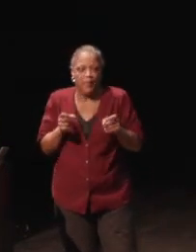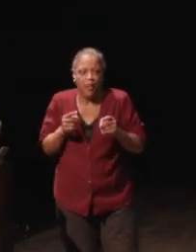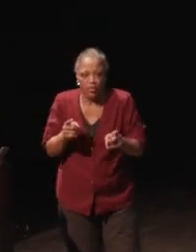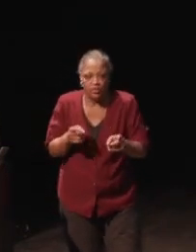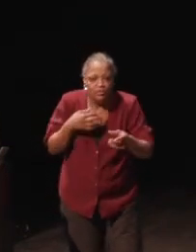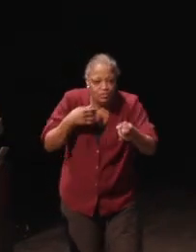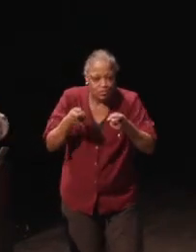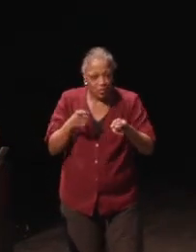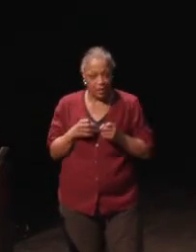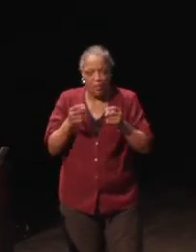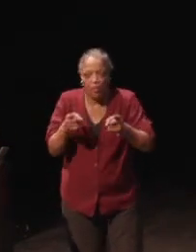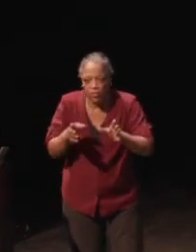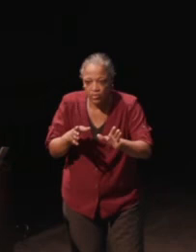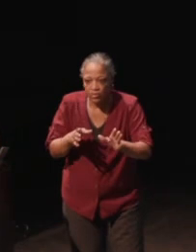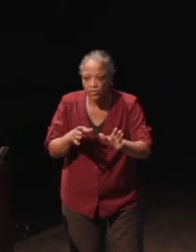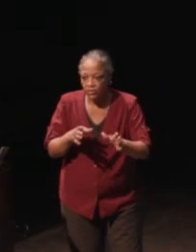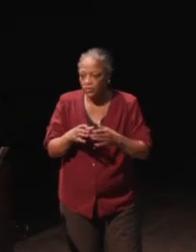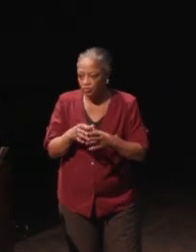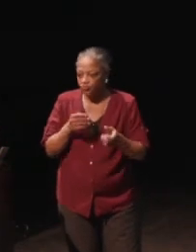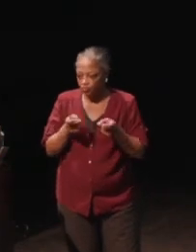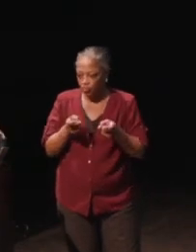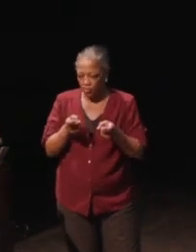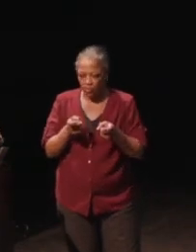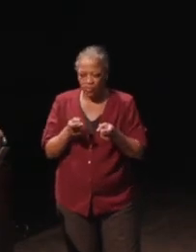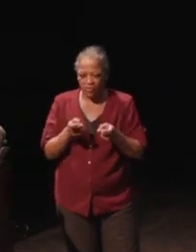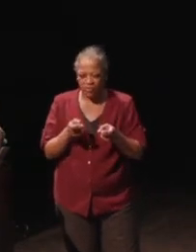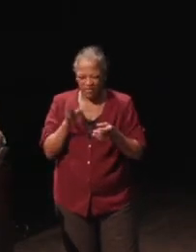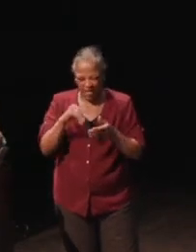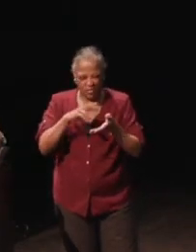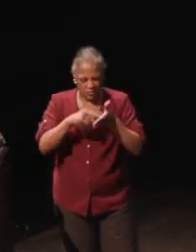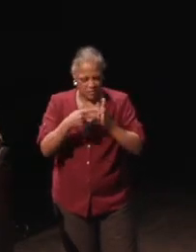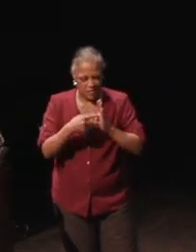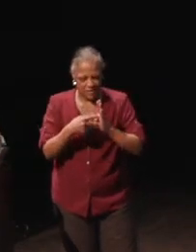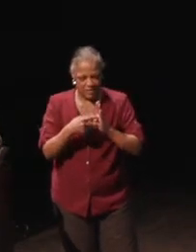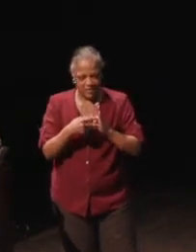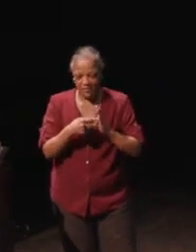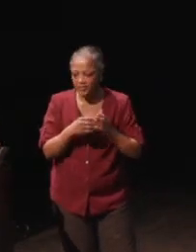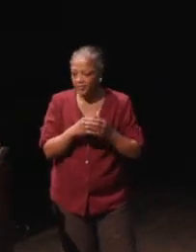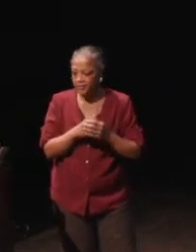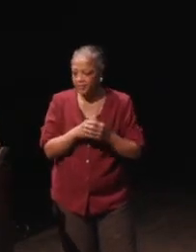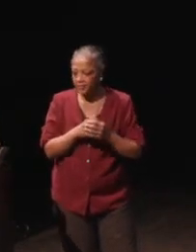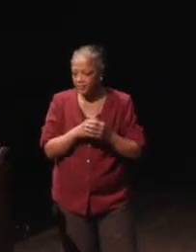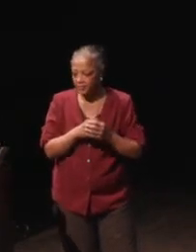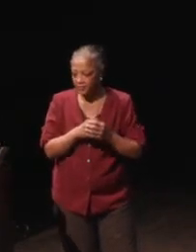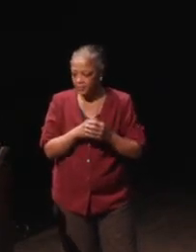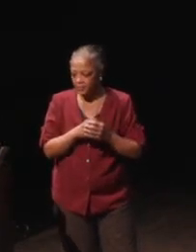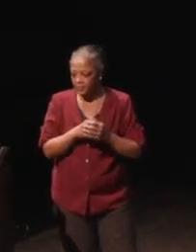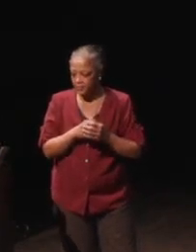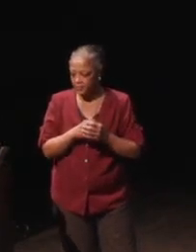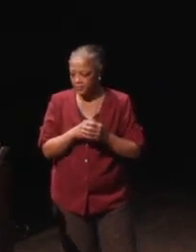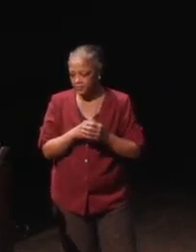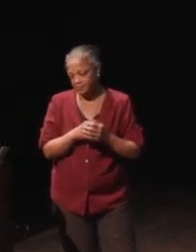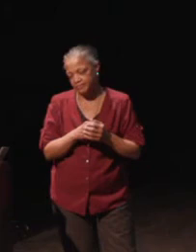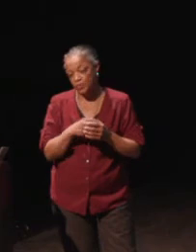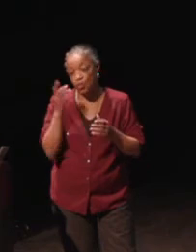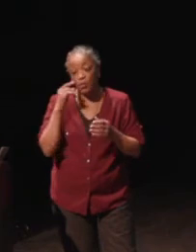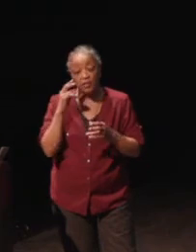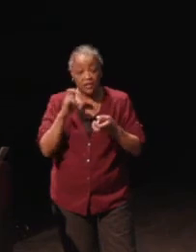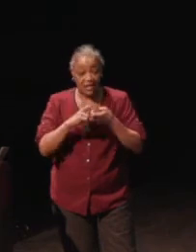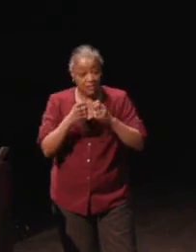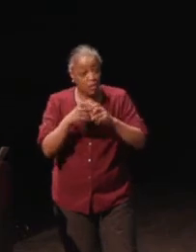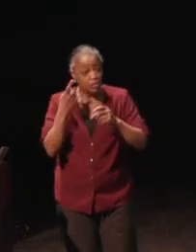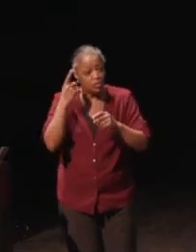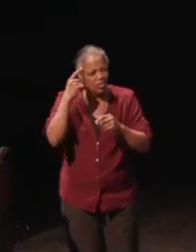impulses to do something else, right? The inhibition of, so not, well, anyway. So difficulties that we thought we